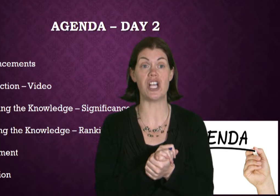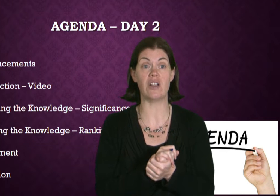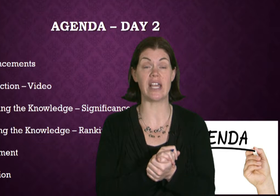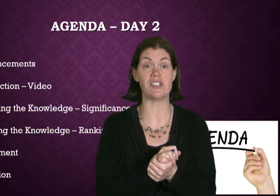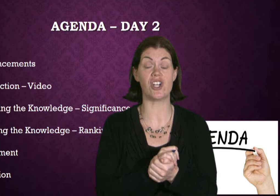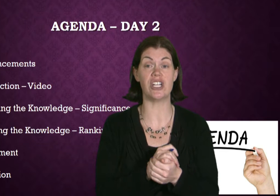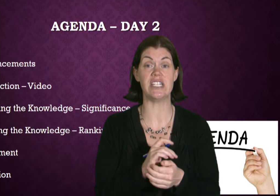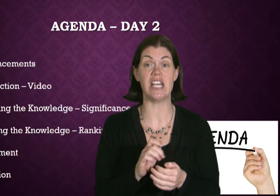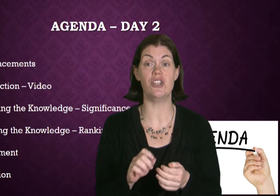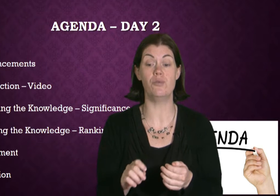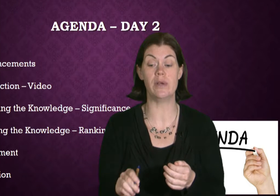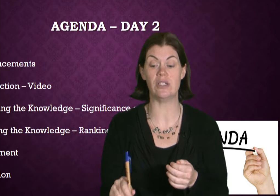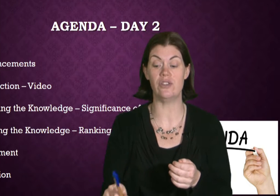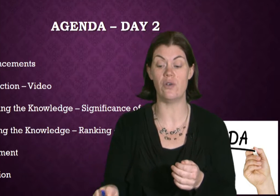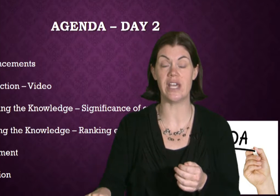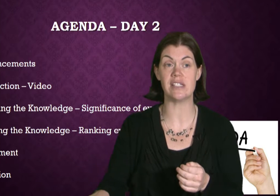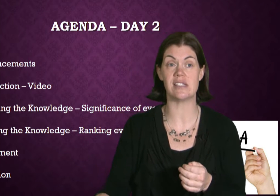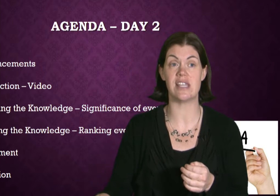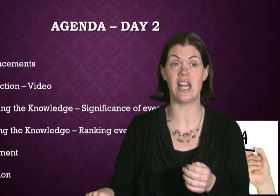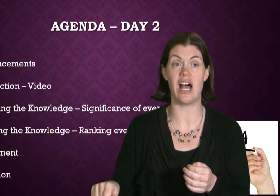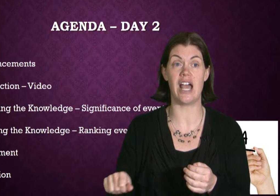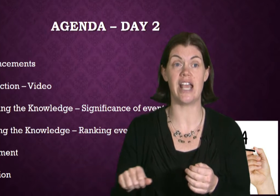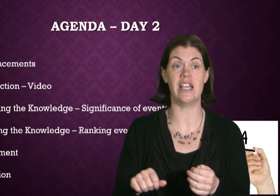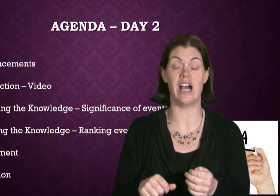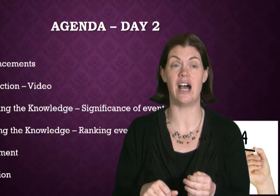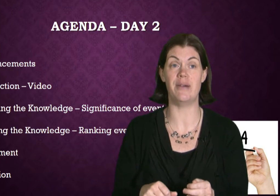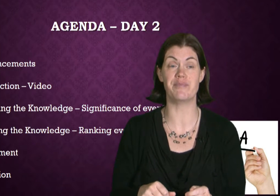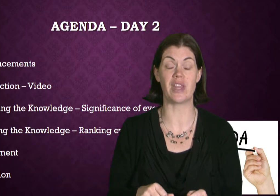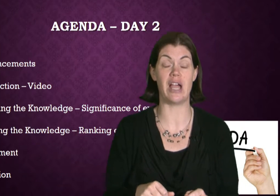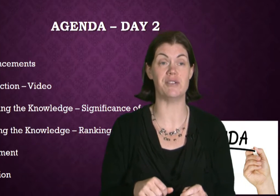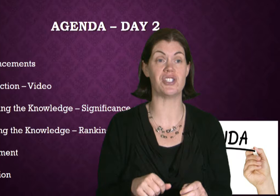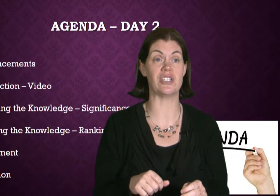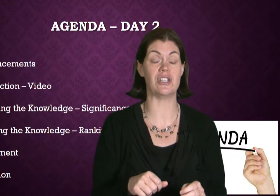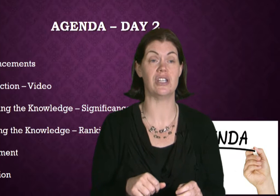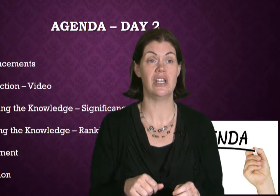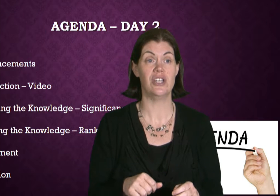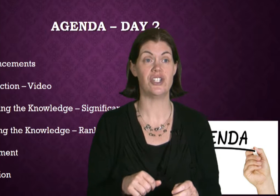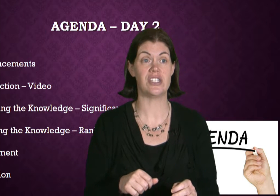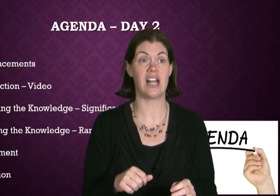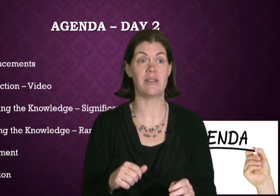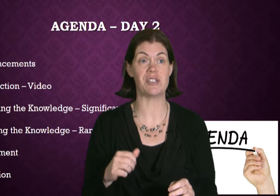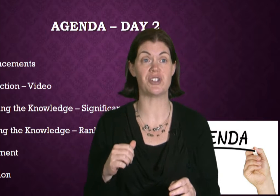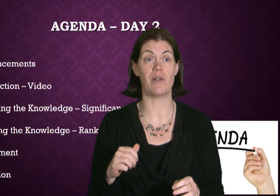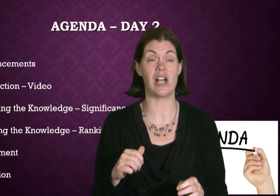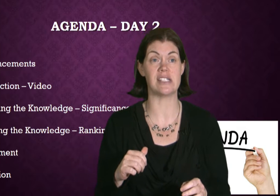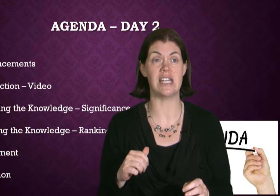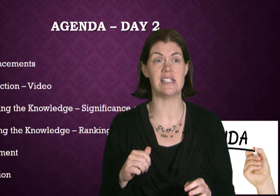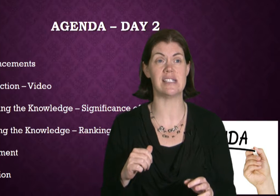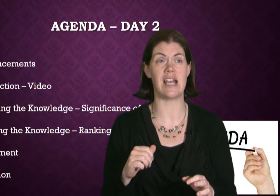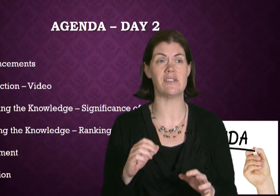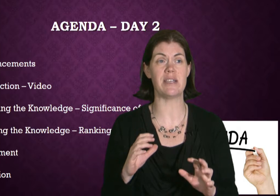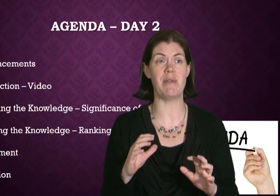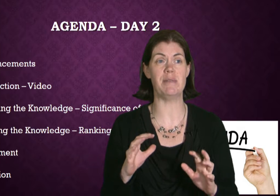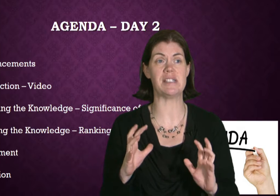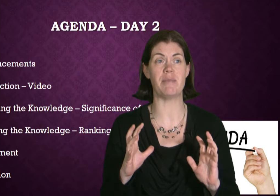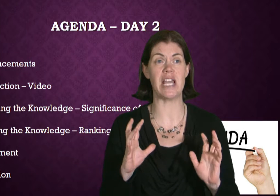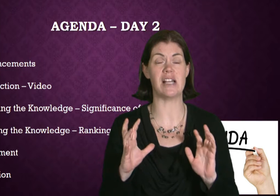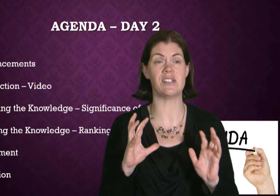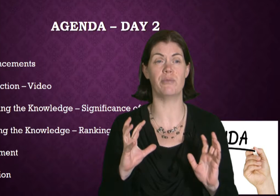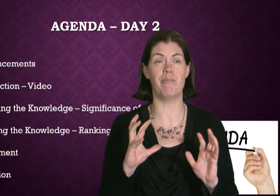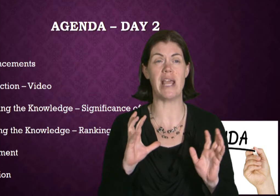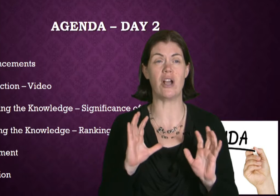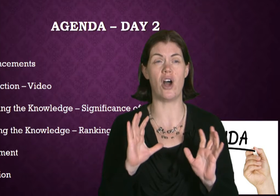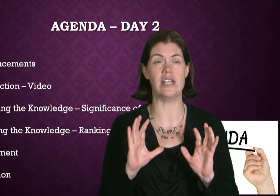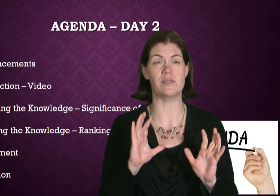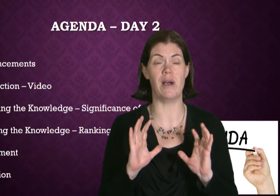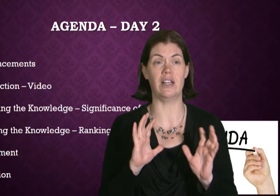we shall get started today. You will notice that I was just telling Mr. Ross, and it sounds like maybe somebody has